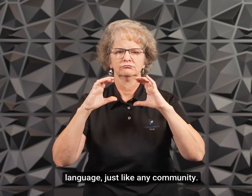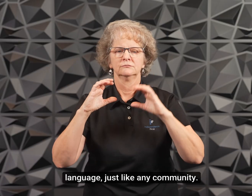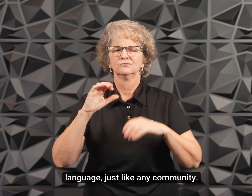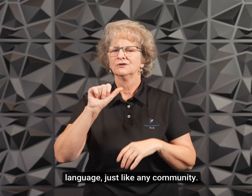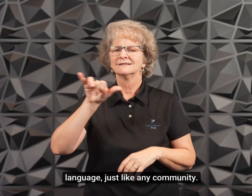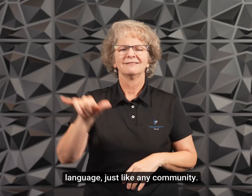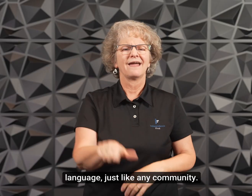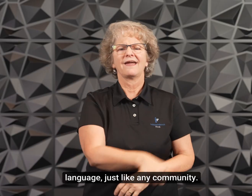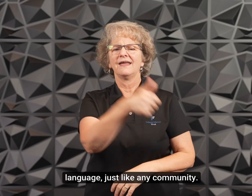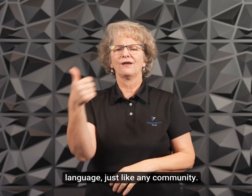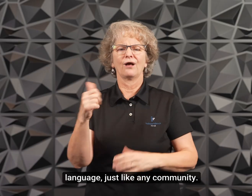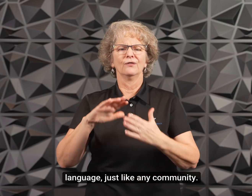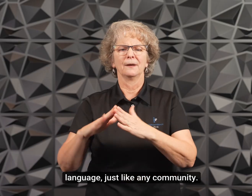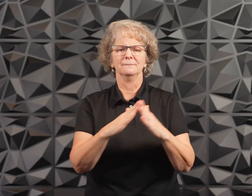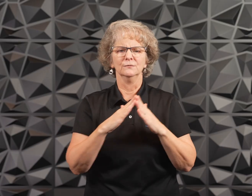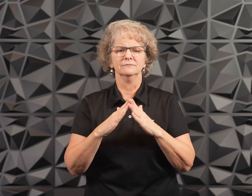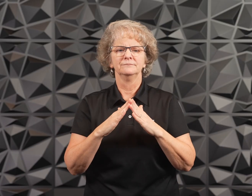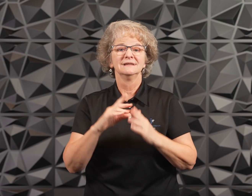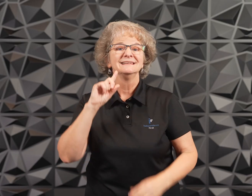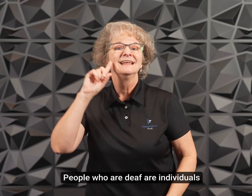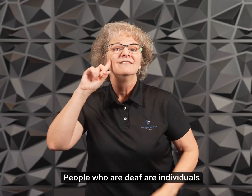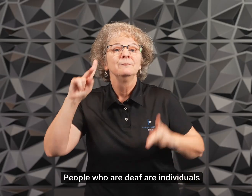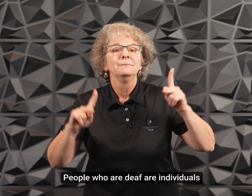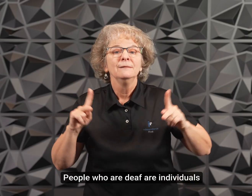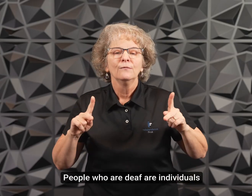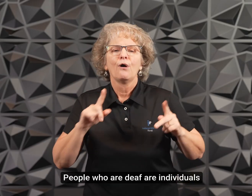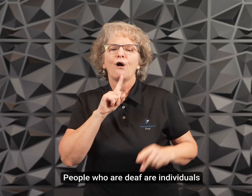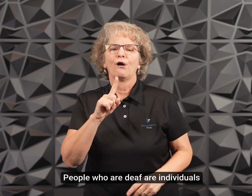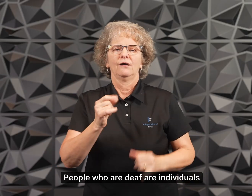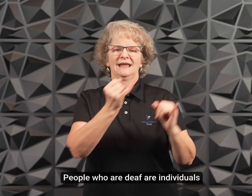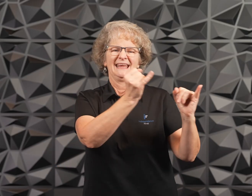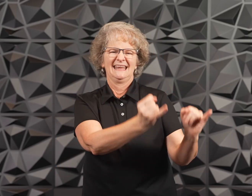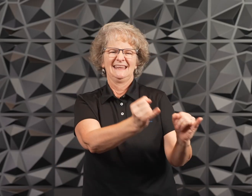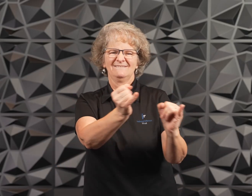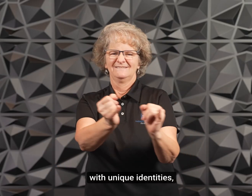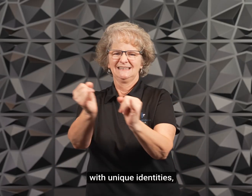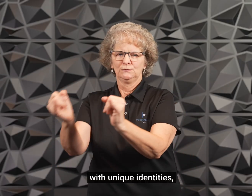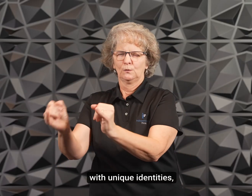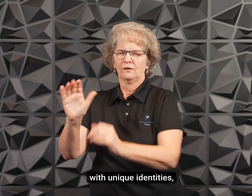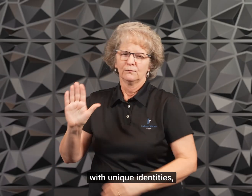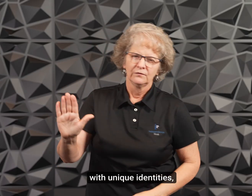language, just like any community. People who are deaf are individuals with unique